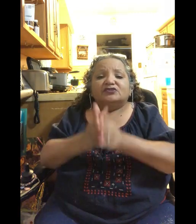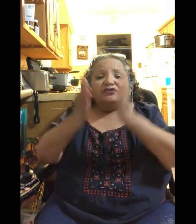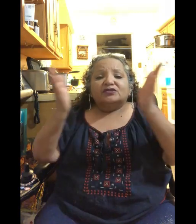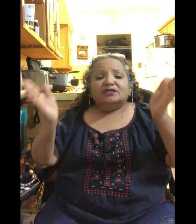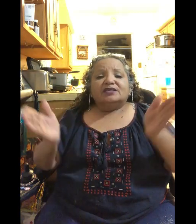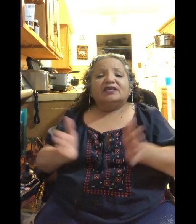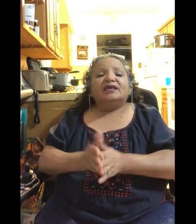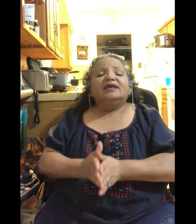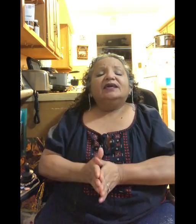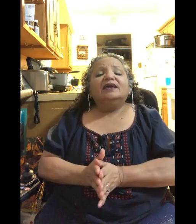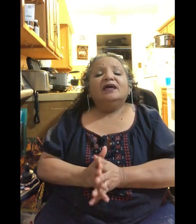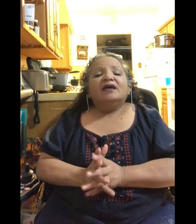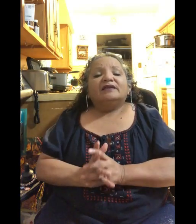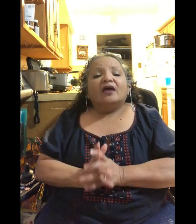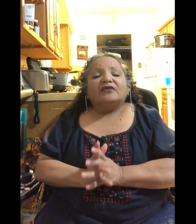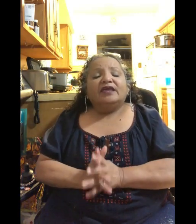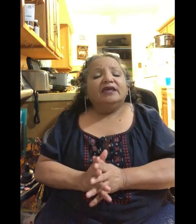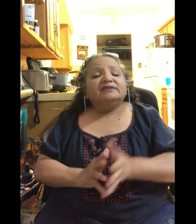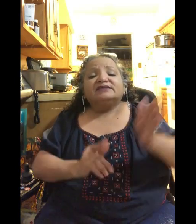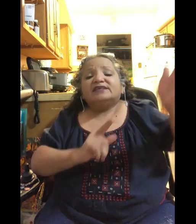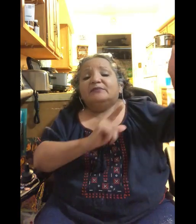to the King. Now the King is the same as